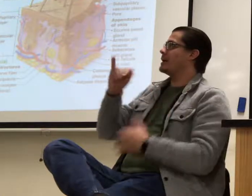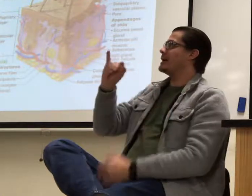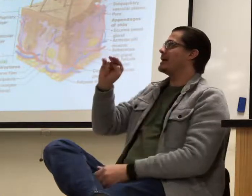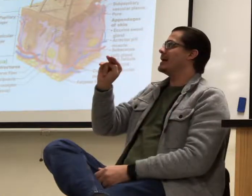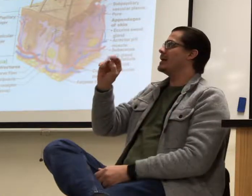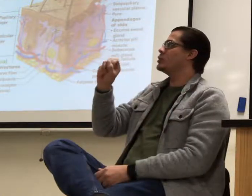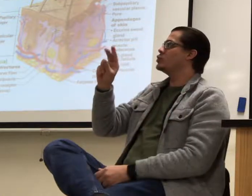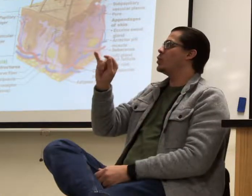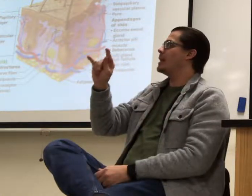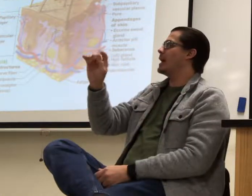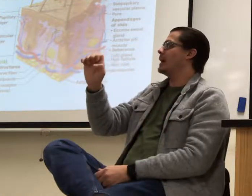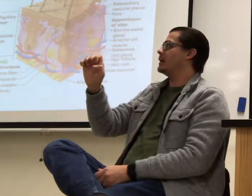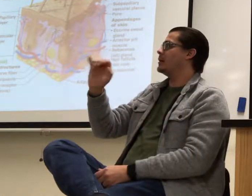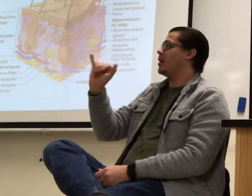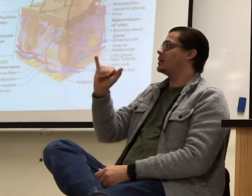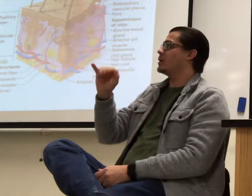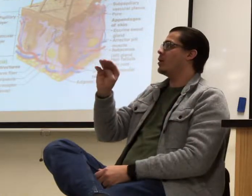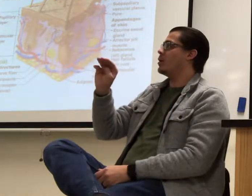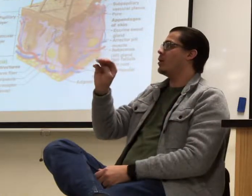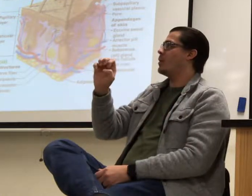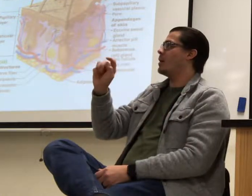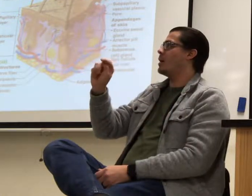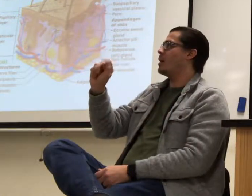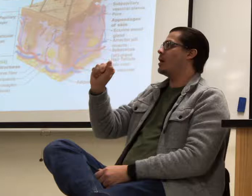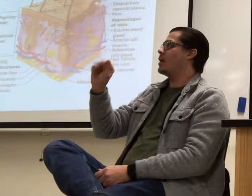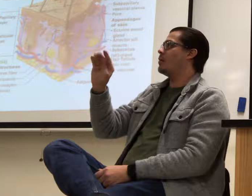And also metabolic.